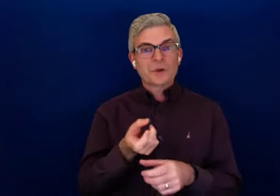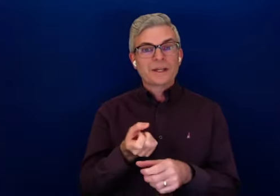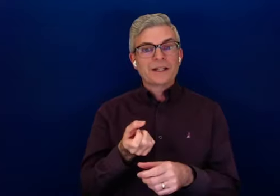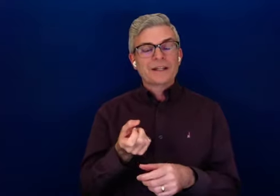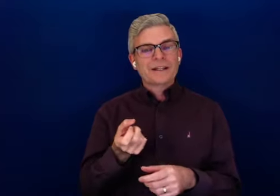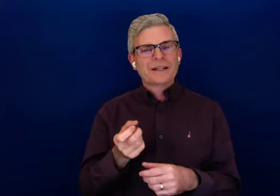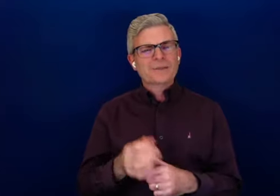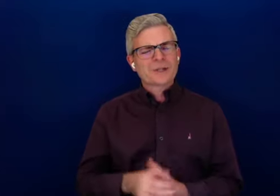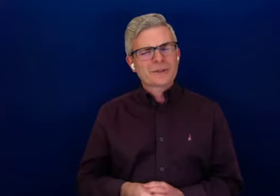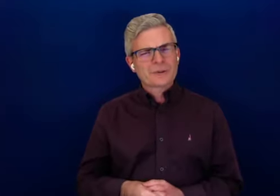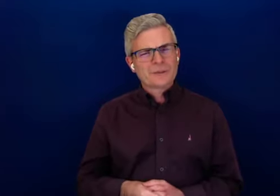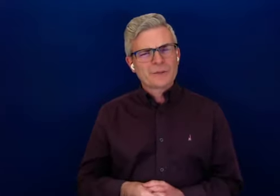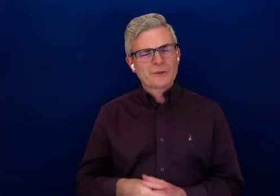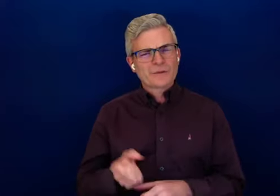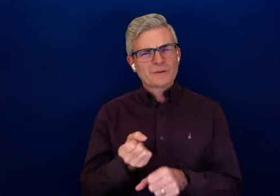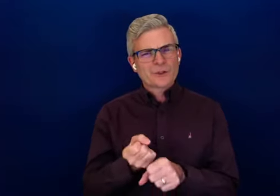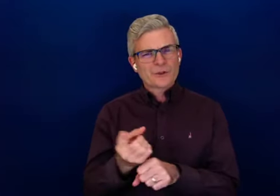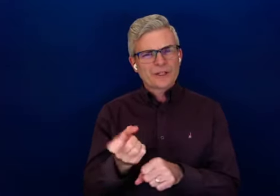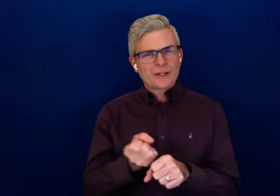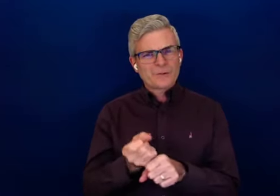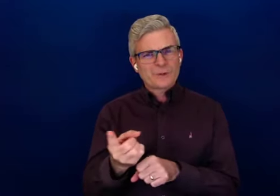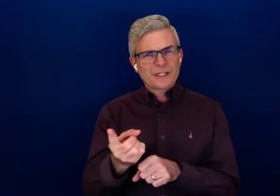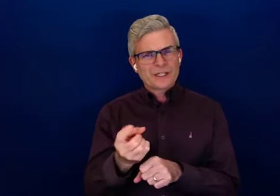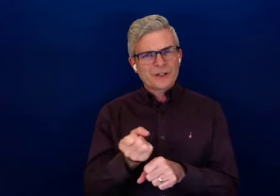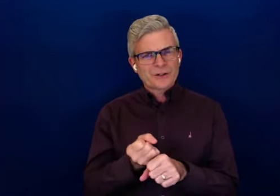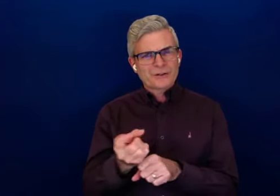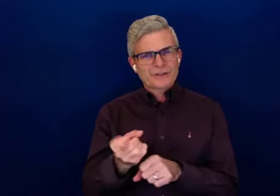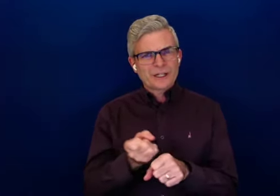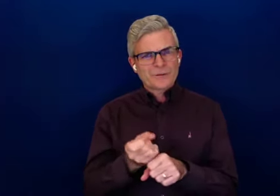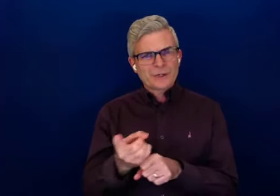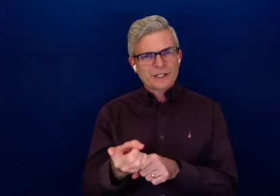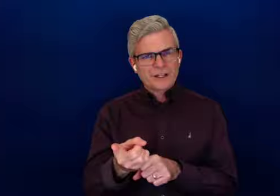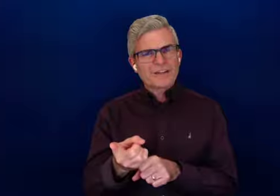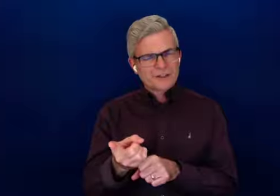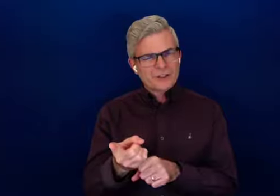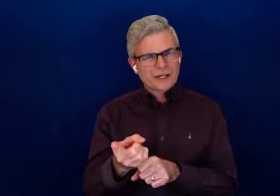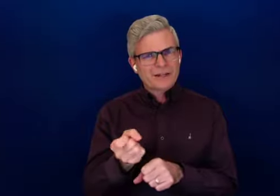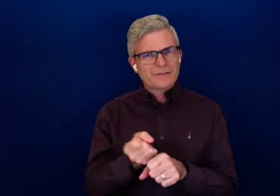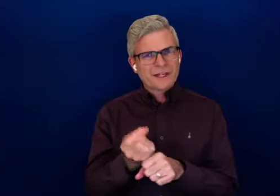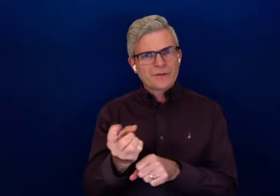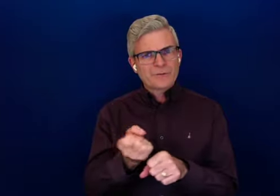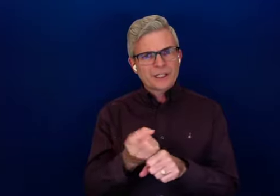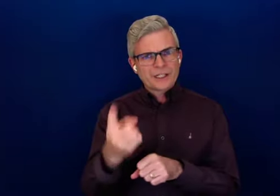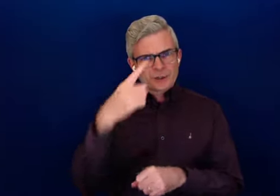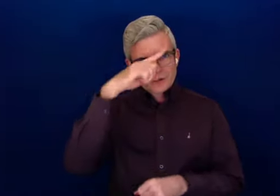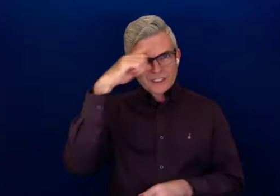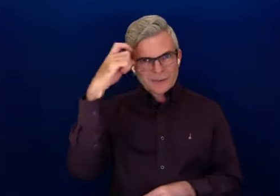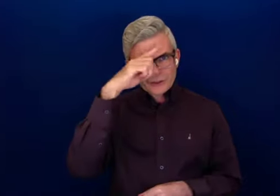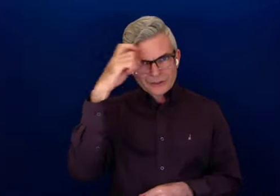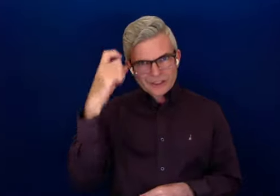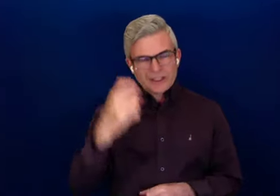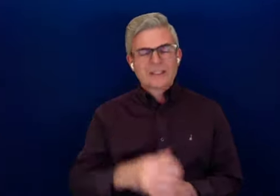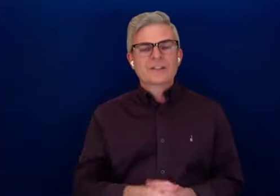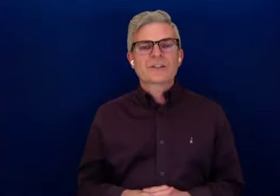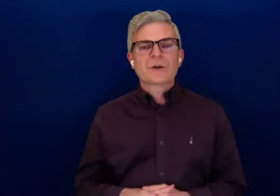Or I'm trying to remember if you've learned every year. Every year, I think you have. Every year summer.